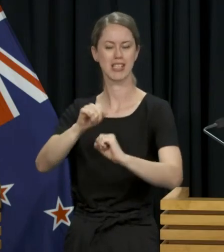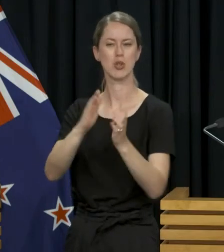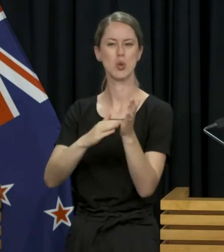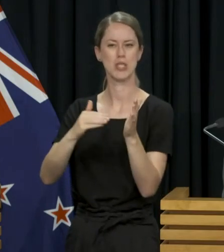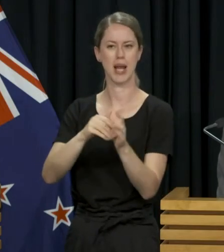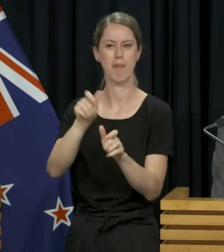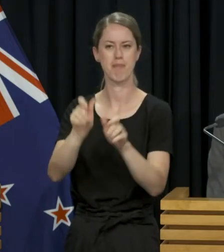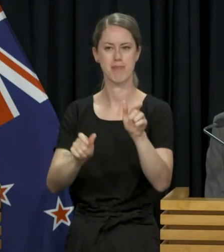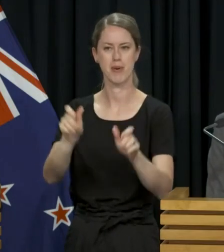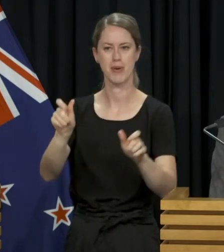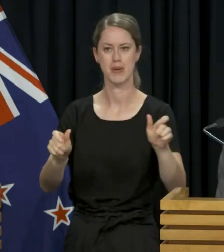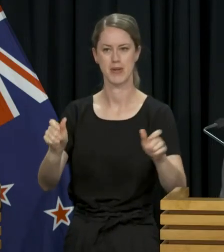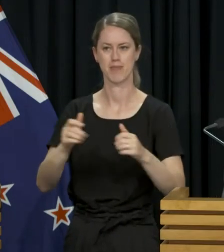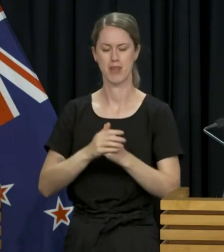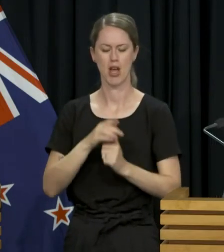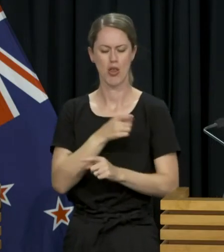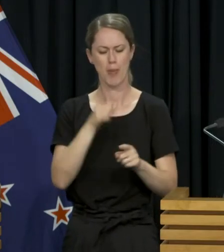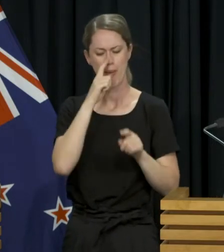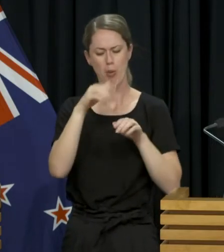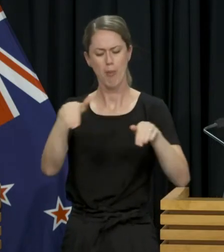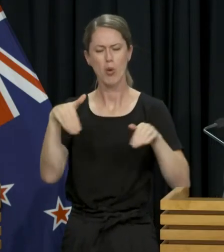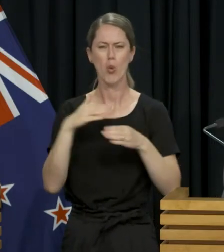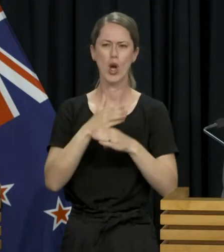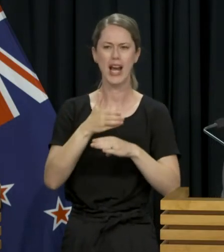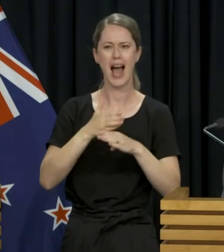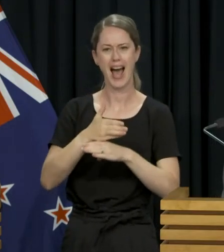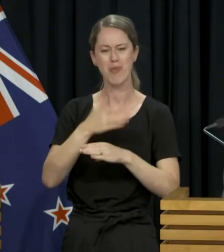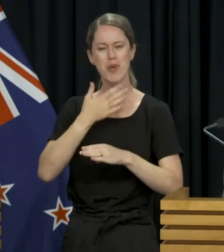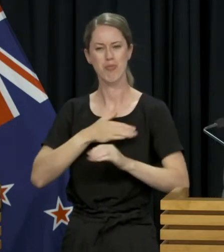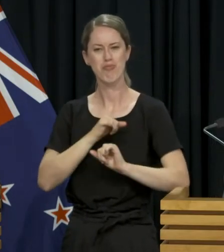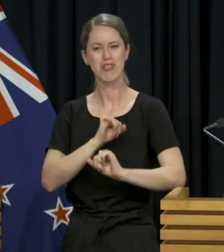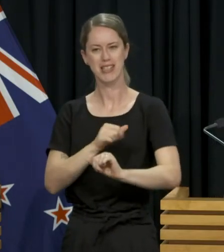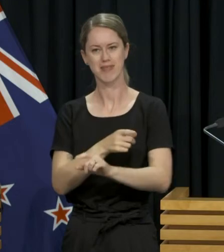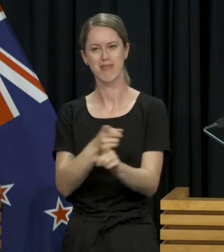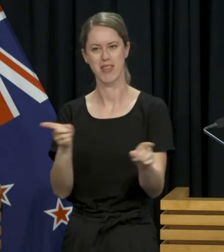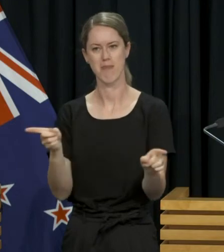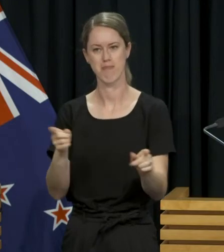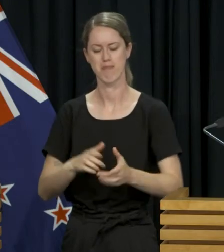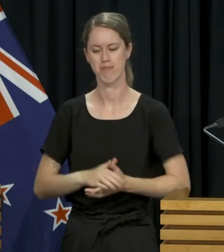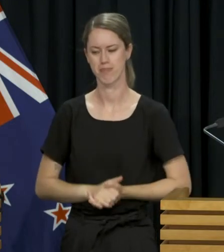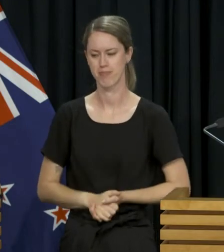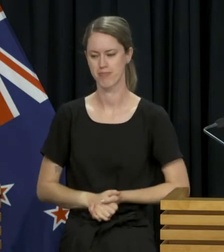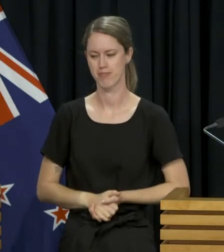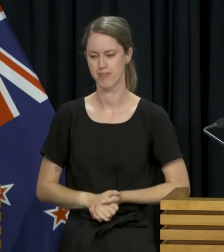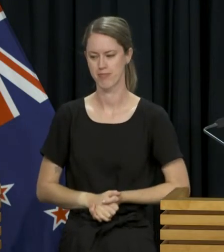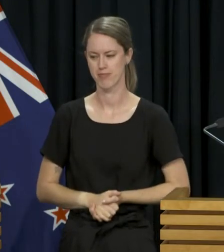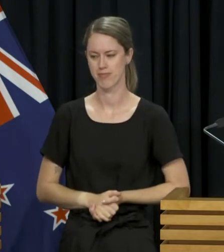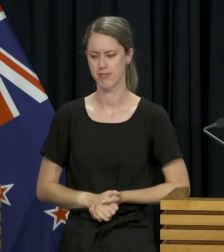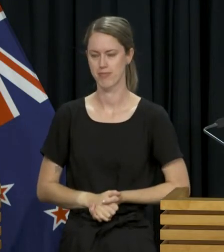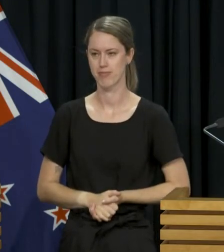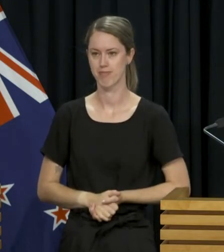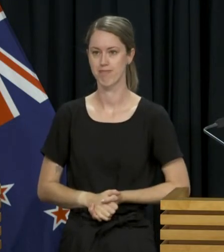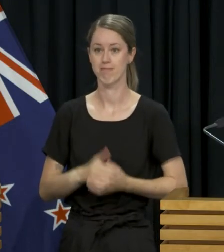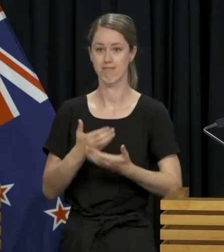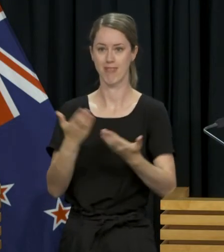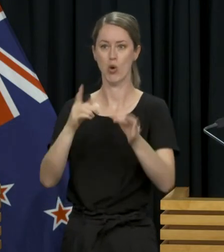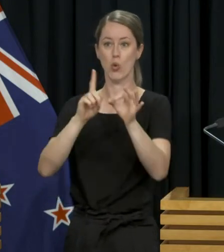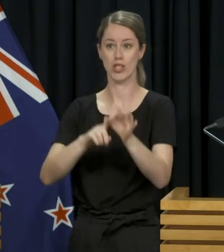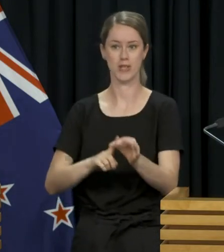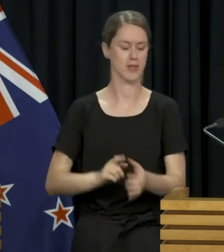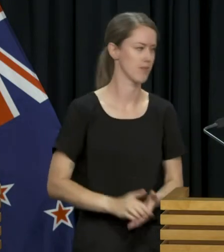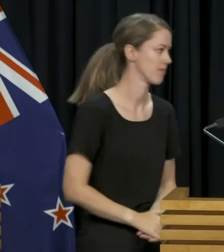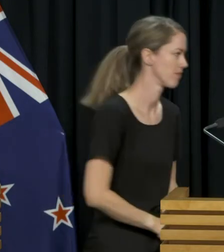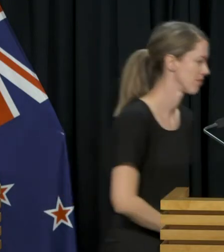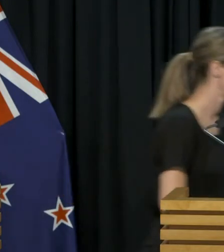Zealanders, particularly those who are working hard at our border, another layer of protection is in place against COVID-19. We'll now open up for